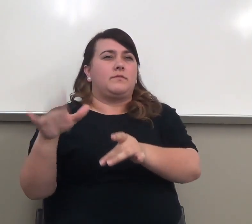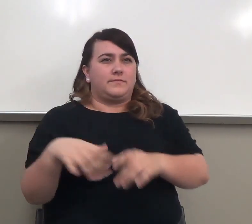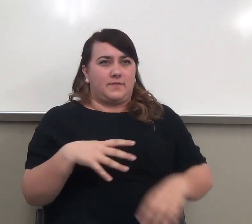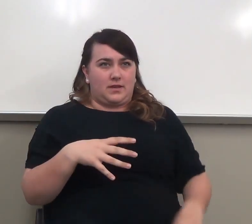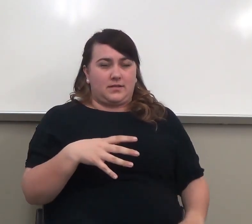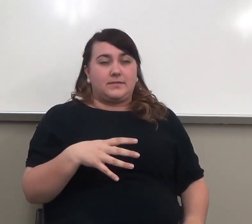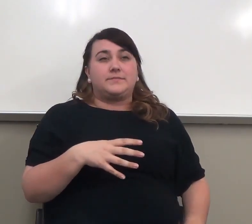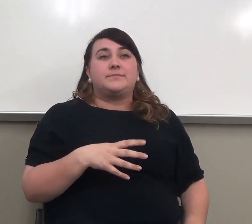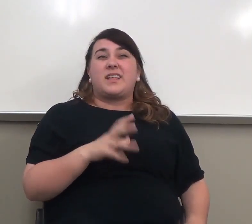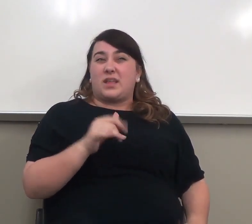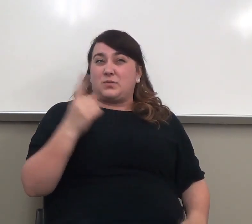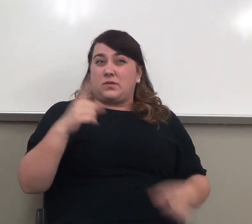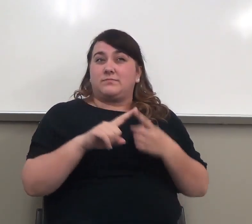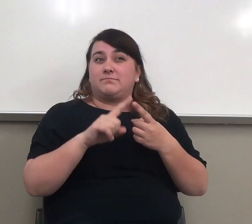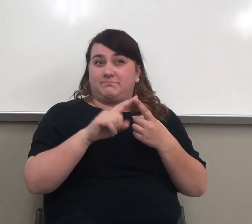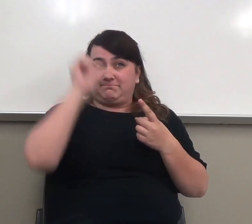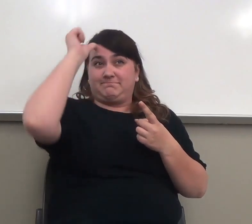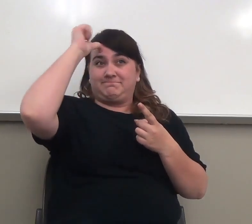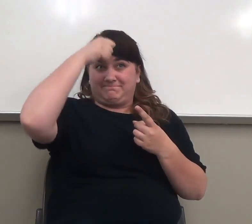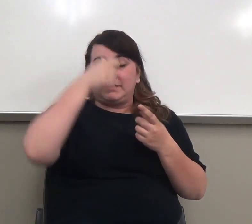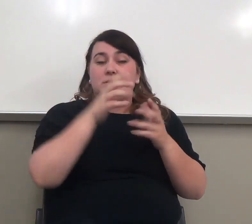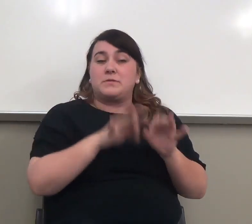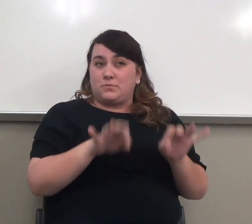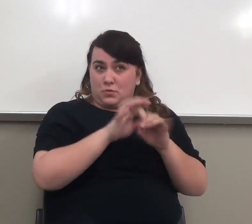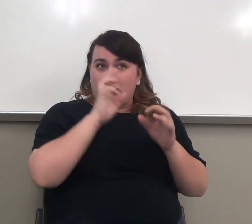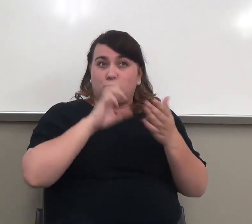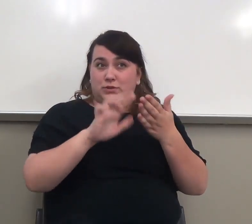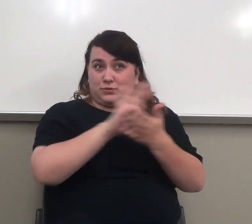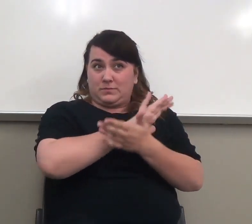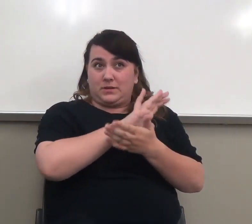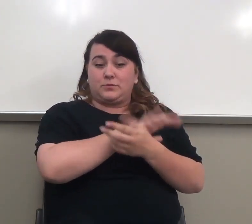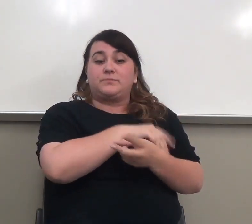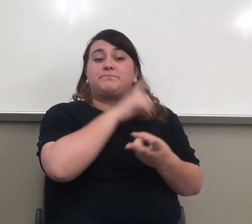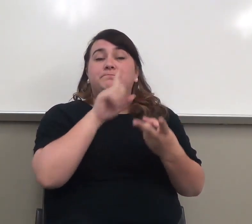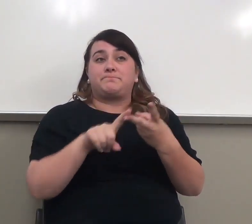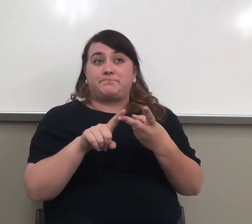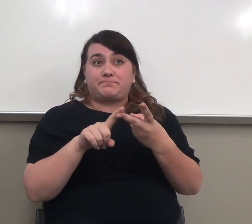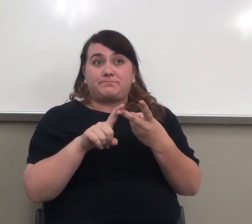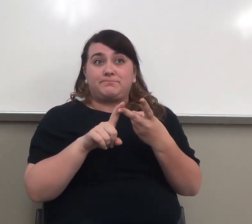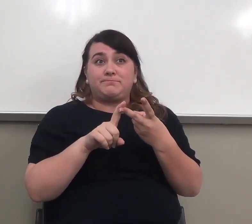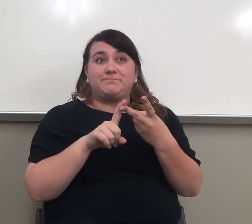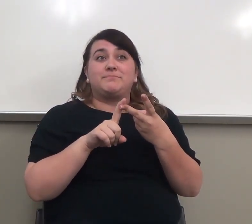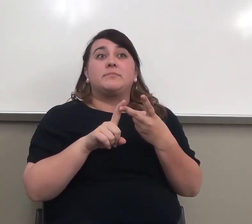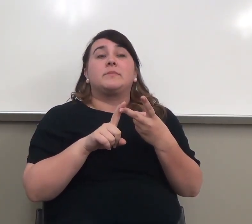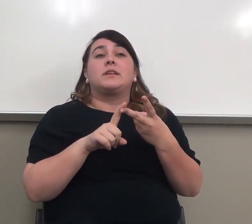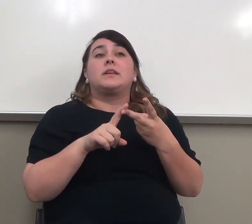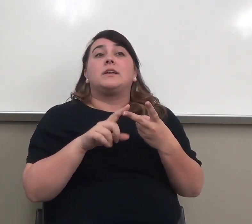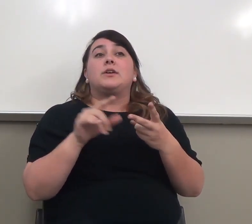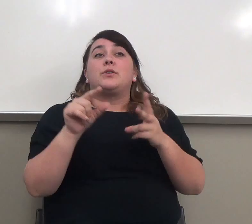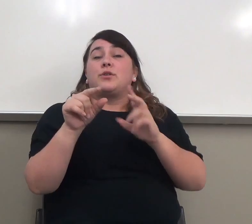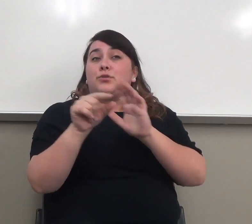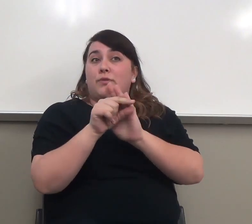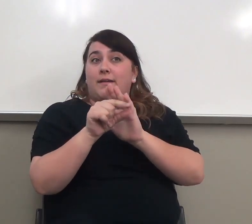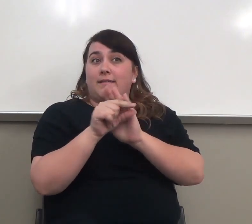that's one thing you need to know, how important the research paper is. The other thing is that there are 5 parts of the grade in this class.